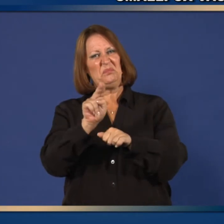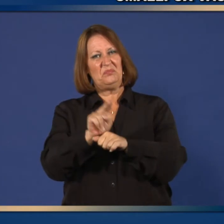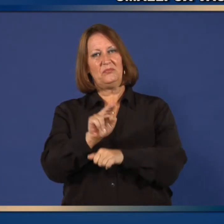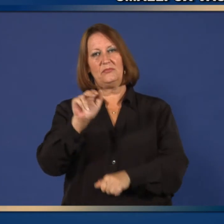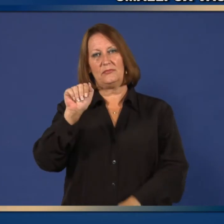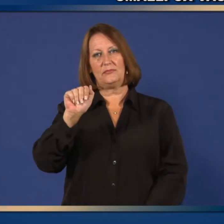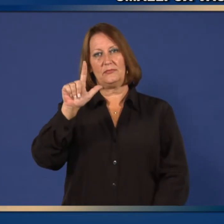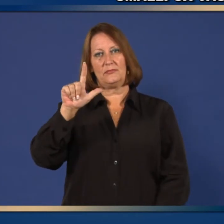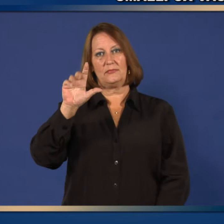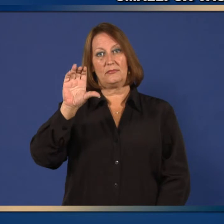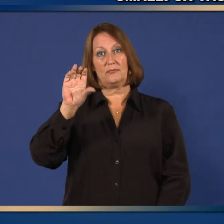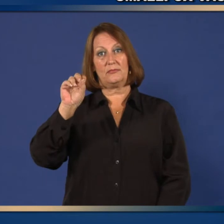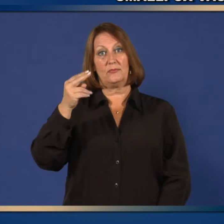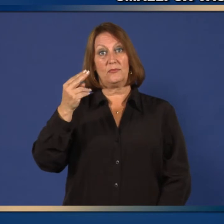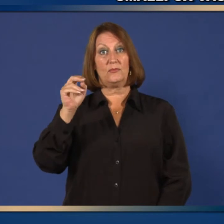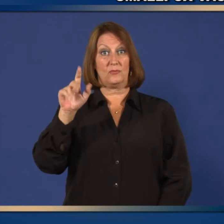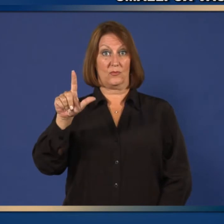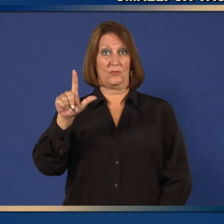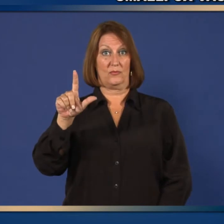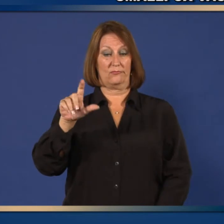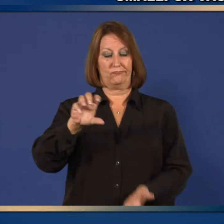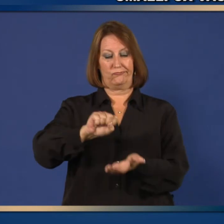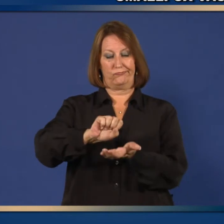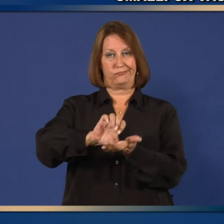Keep the vaccination site dry.